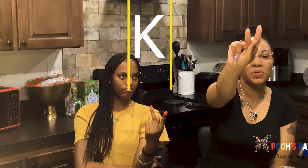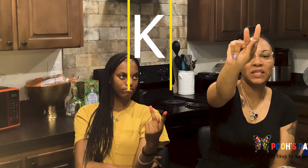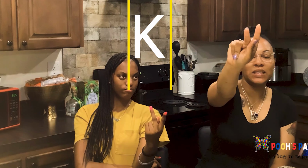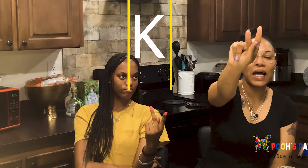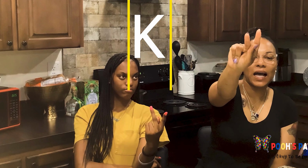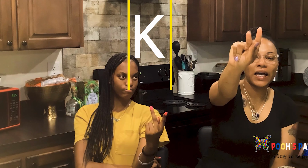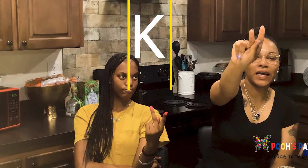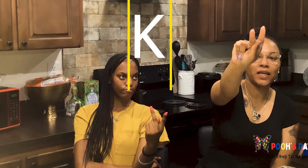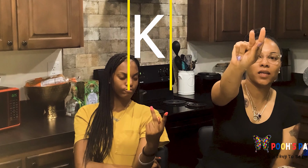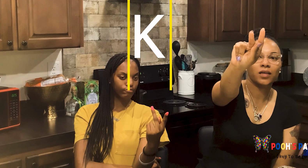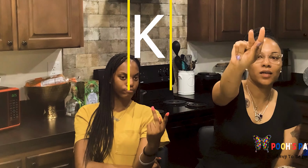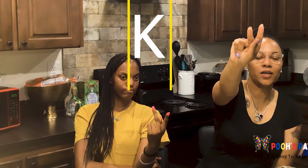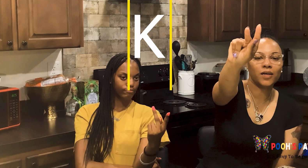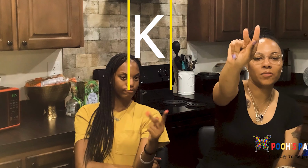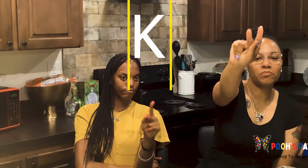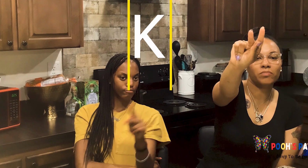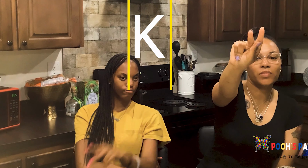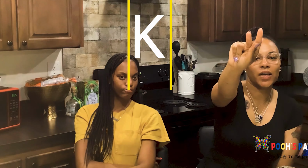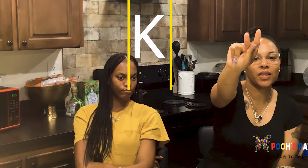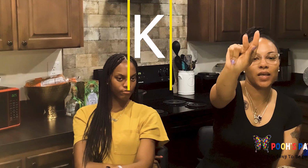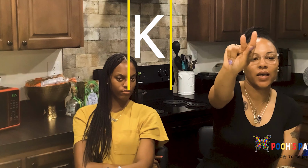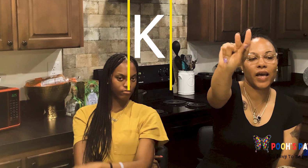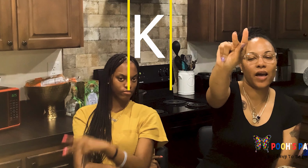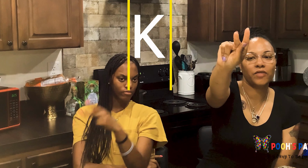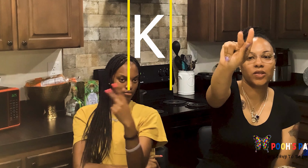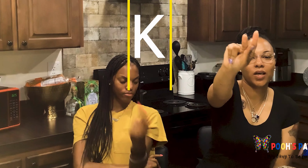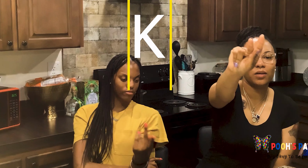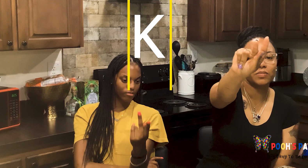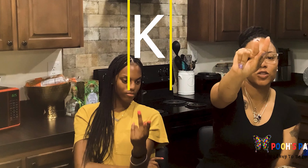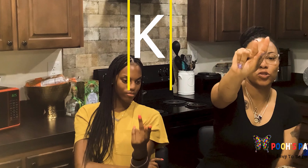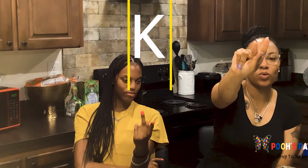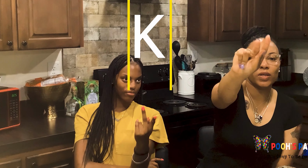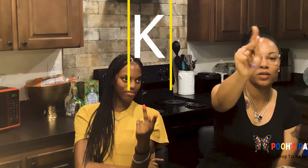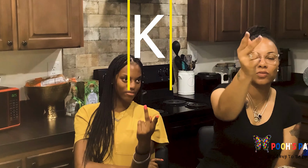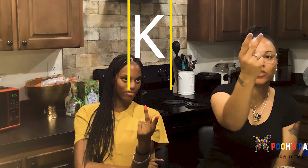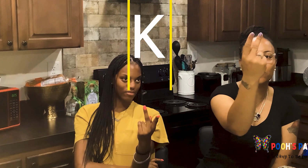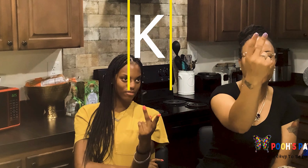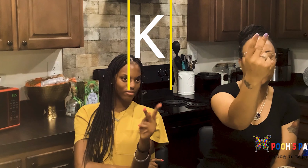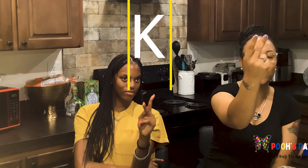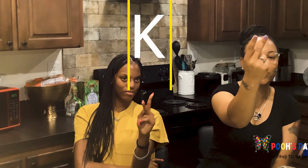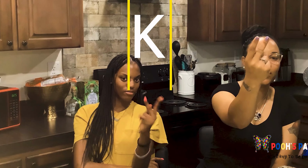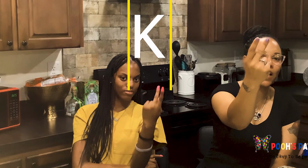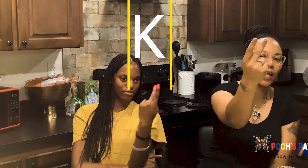Peace sign up, and then have your thumb to join those 2 fingers. K.